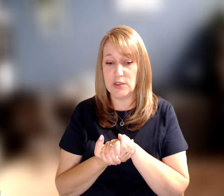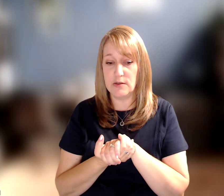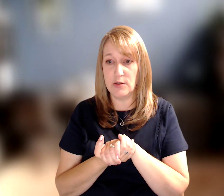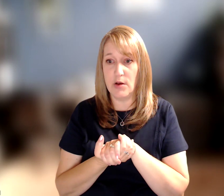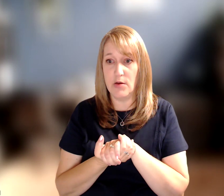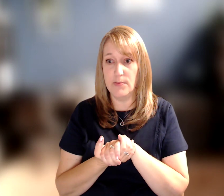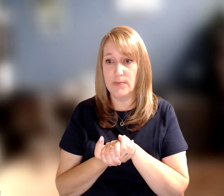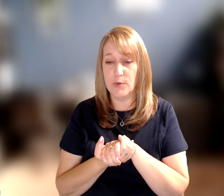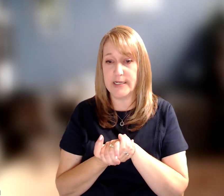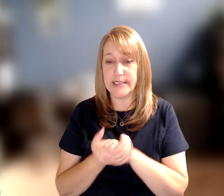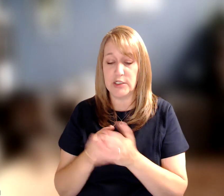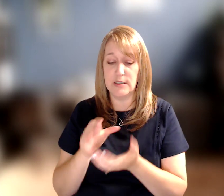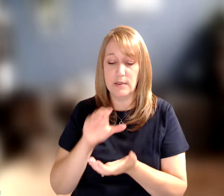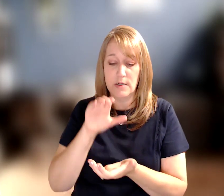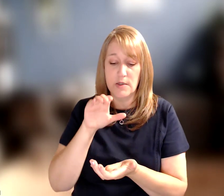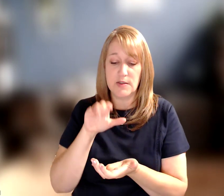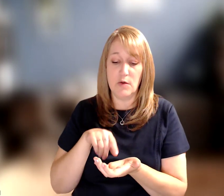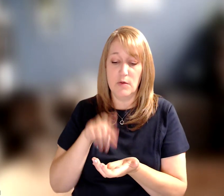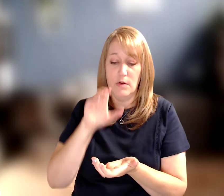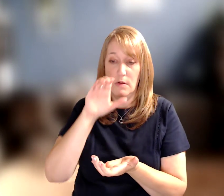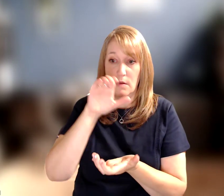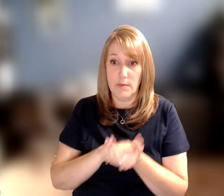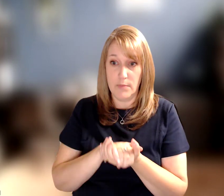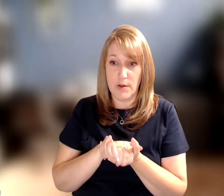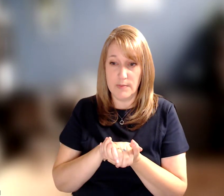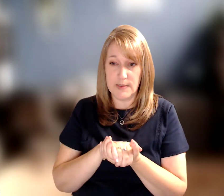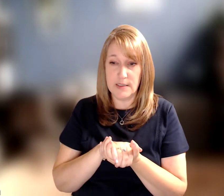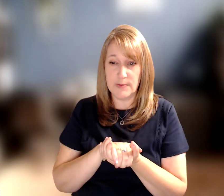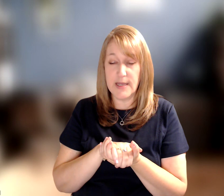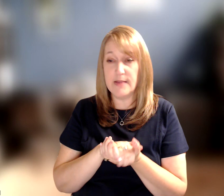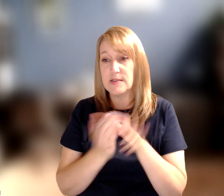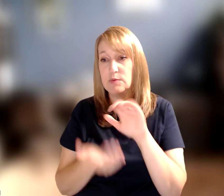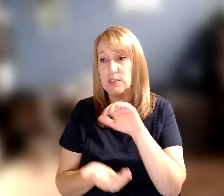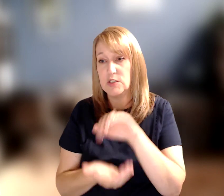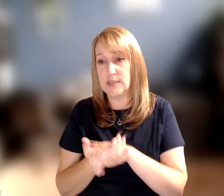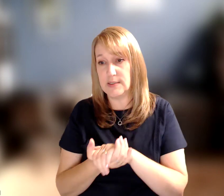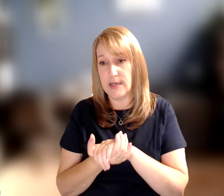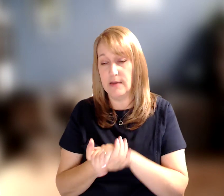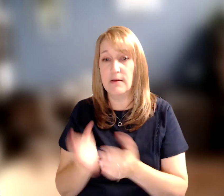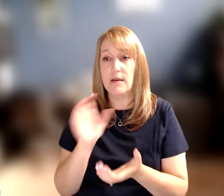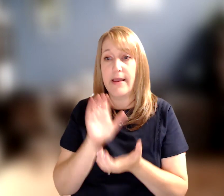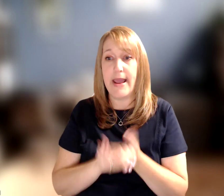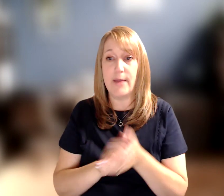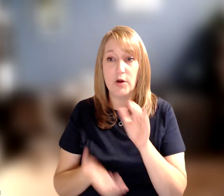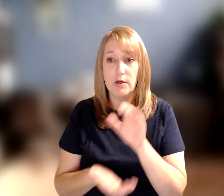your palm orientation. So palms this way, then switch this way. Hamburger.